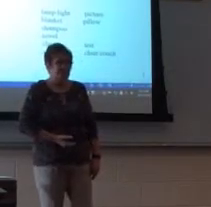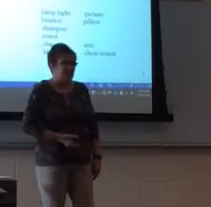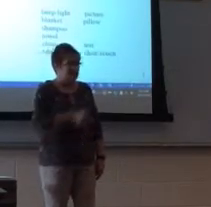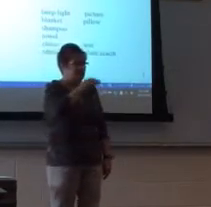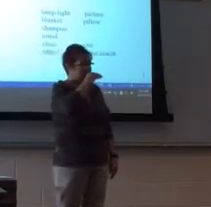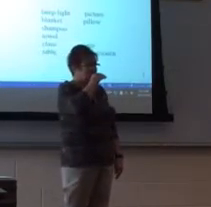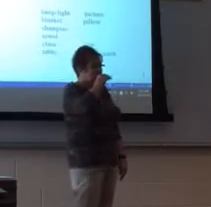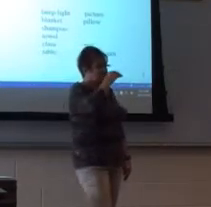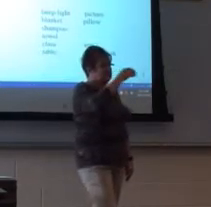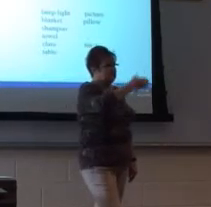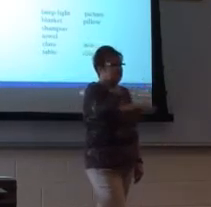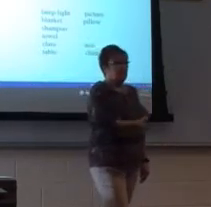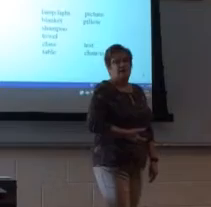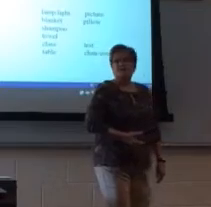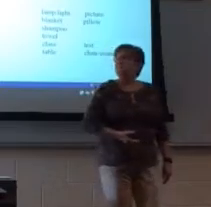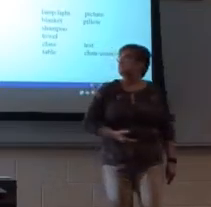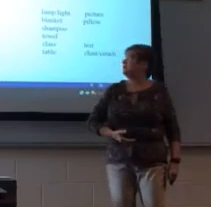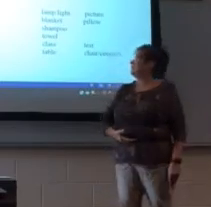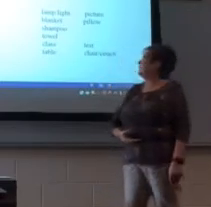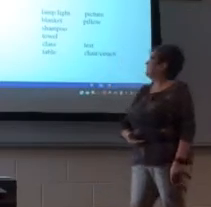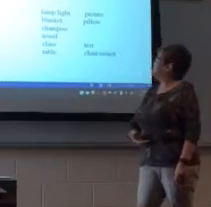belly. Santa Claus. All right?